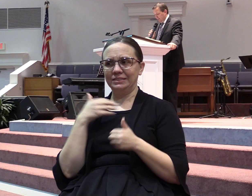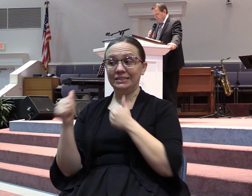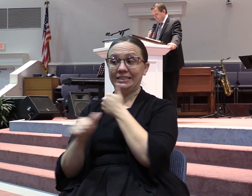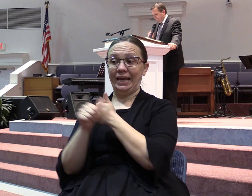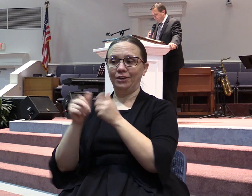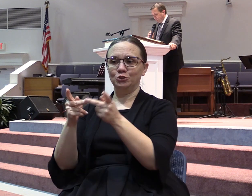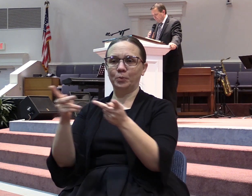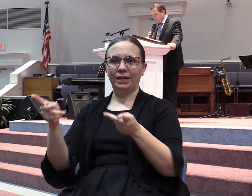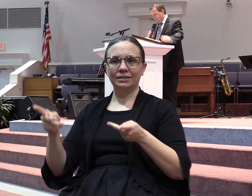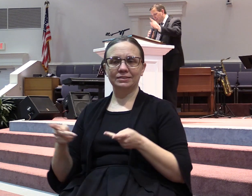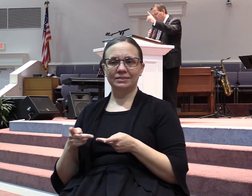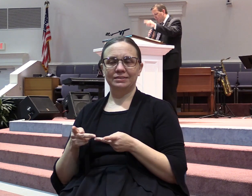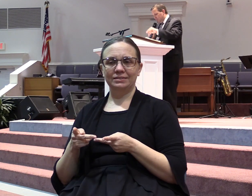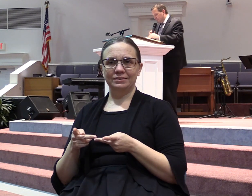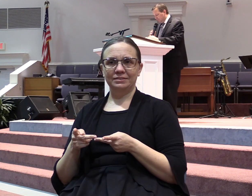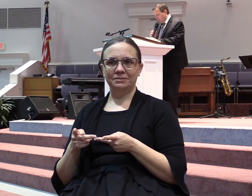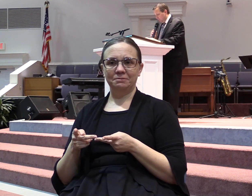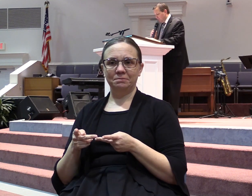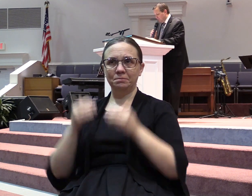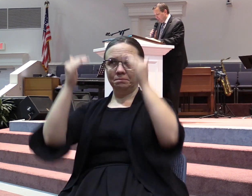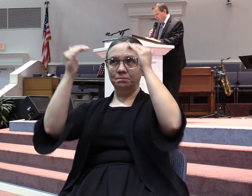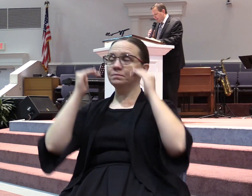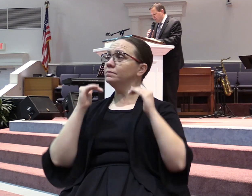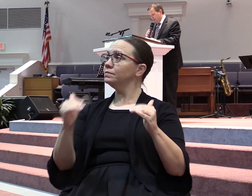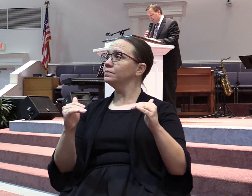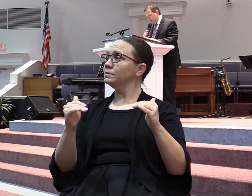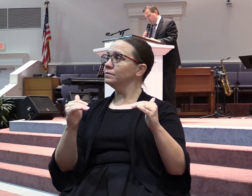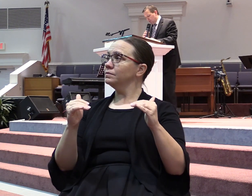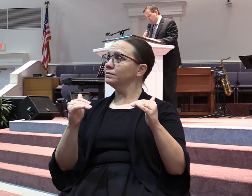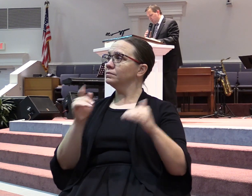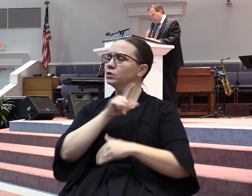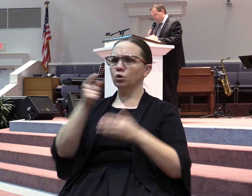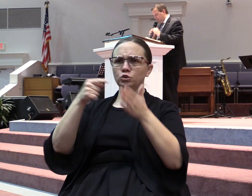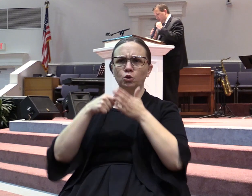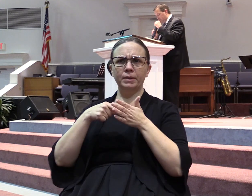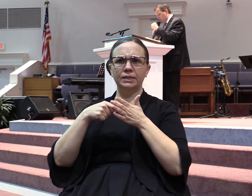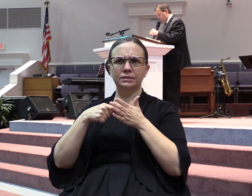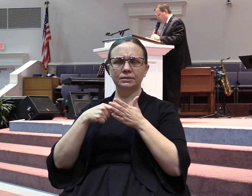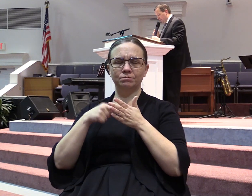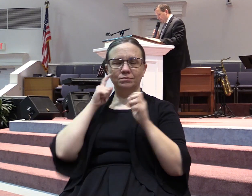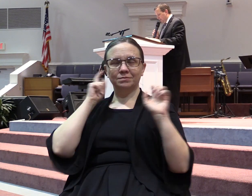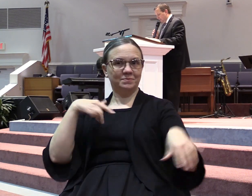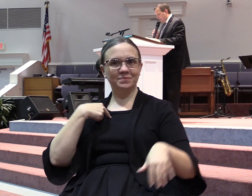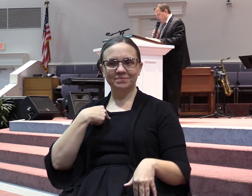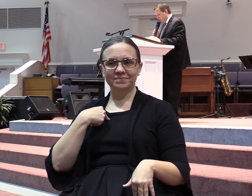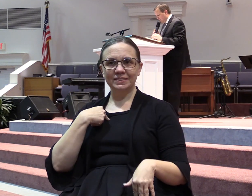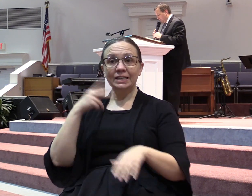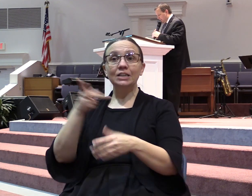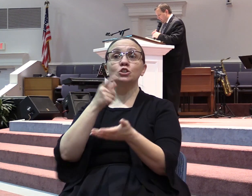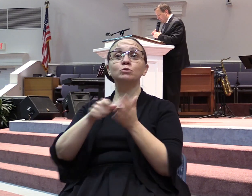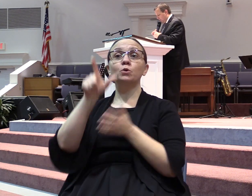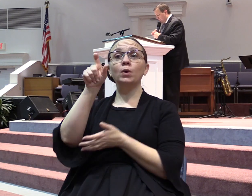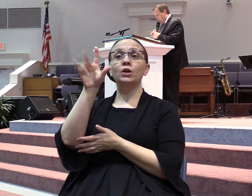dangerous place. Throw this next verse up on the screen. The Lord showed me this and it just blew my mind. Psalms